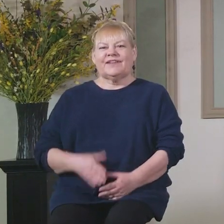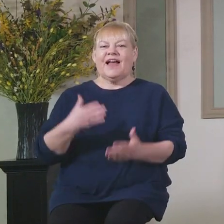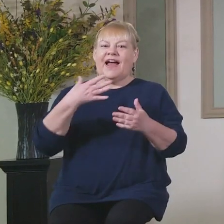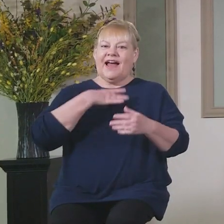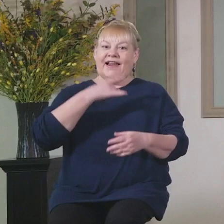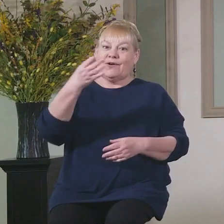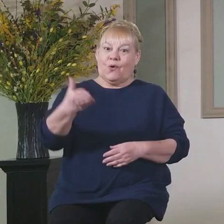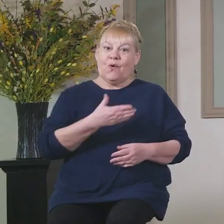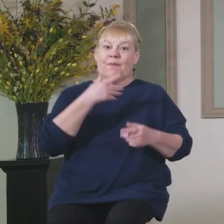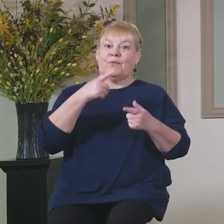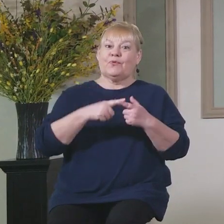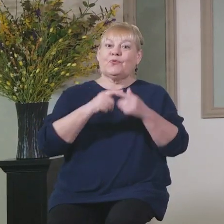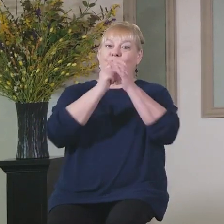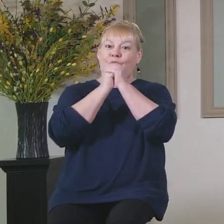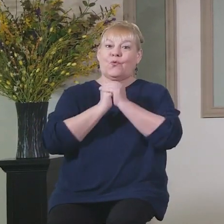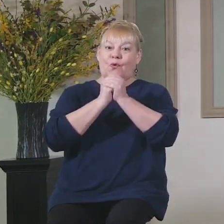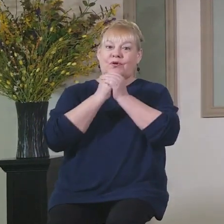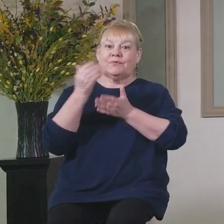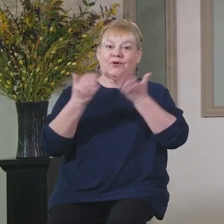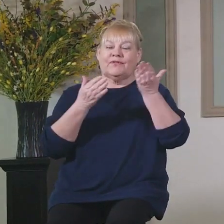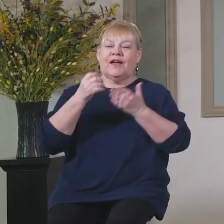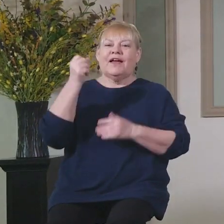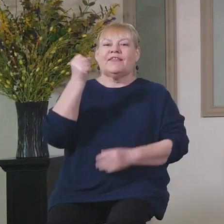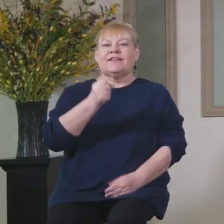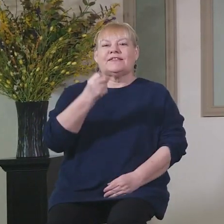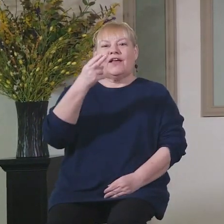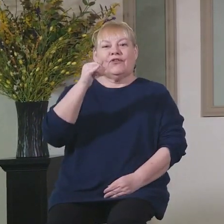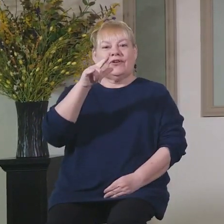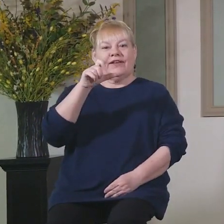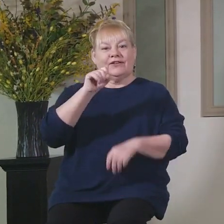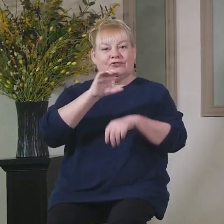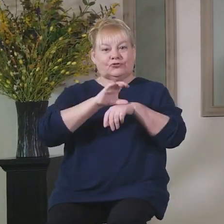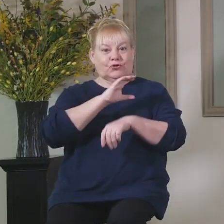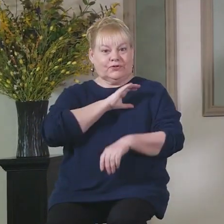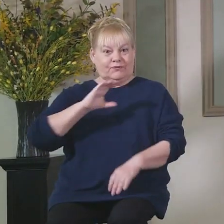to welcome you to the worship services of the Southern Hills Church of Christ.